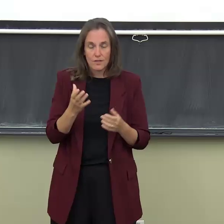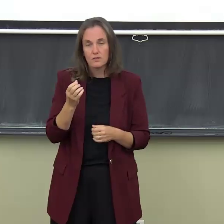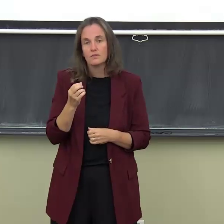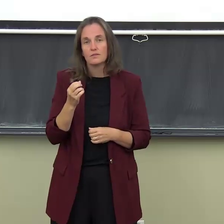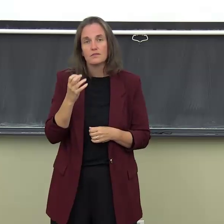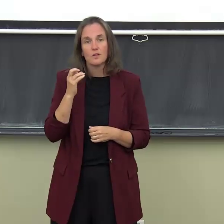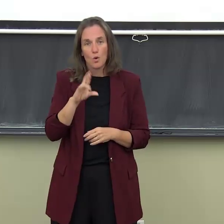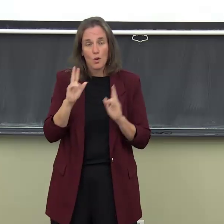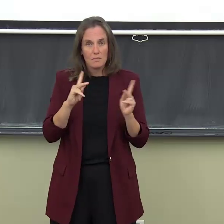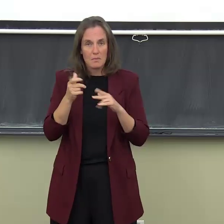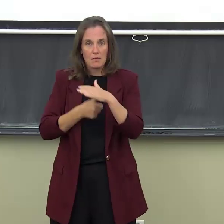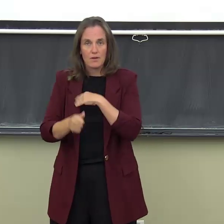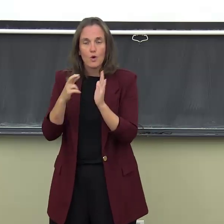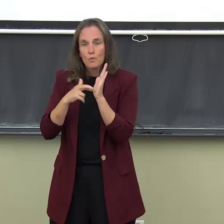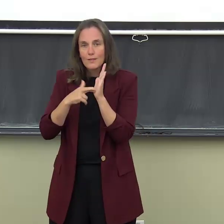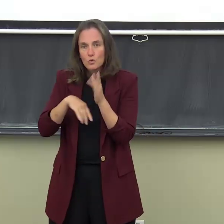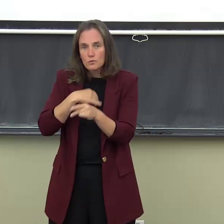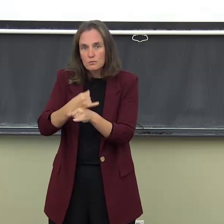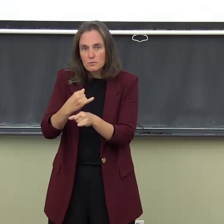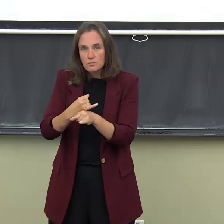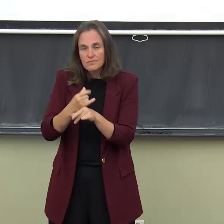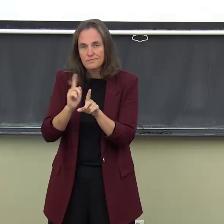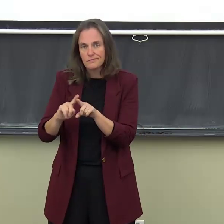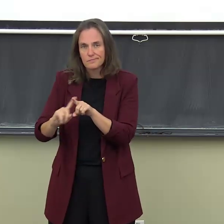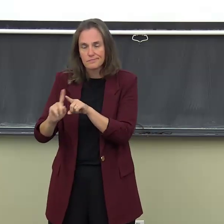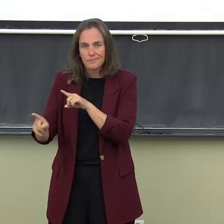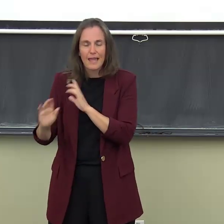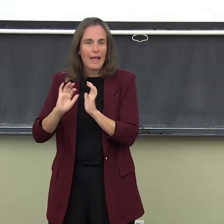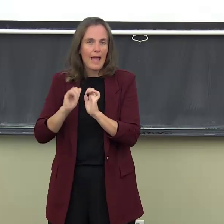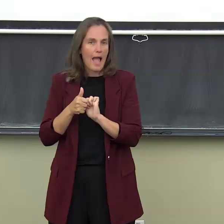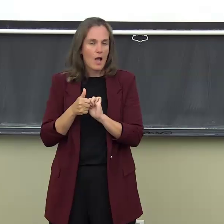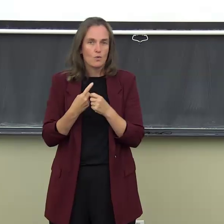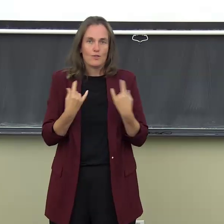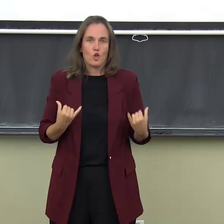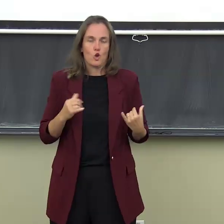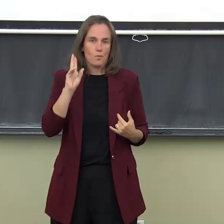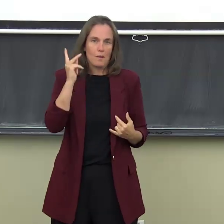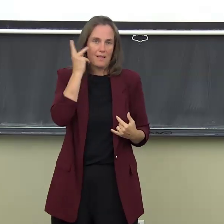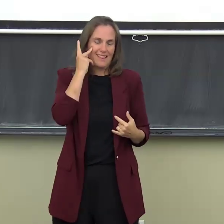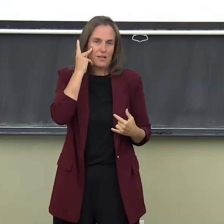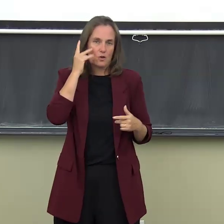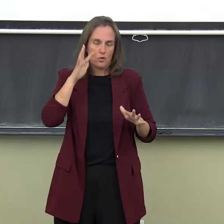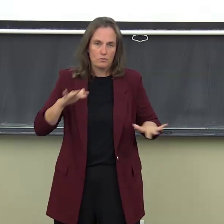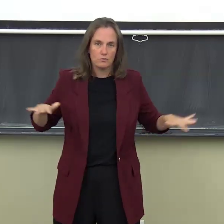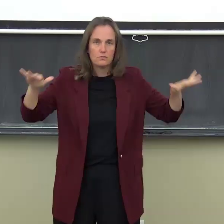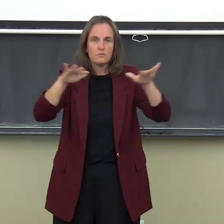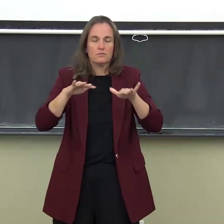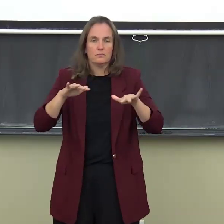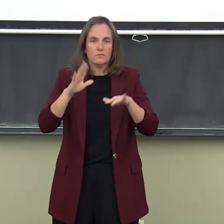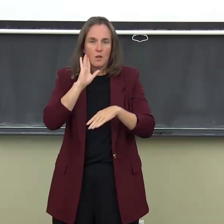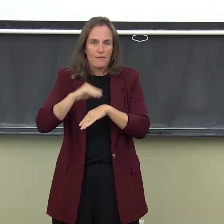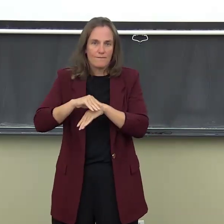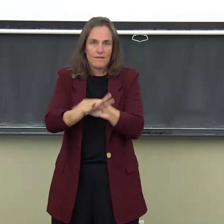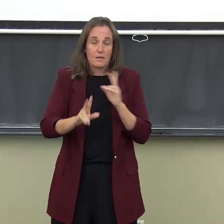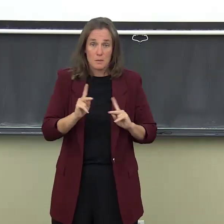research or any of those things. How is the current political climate going to affect